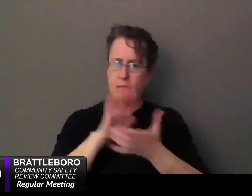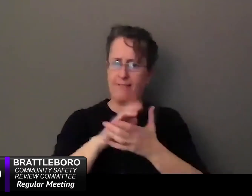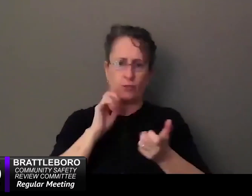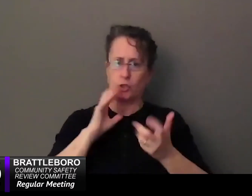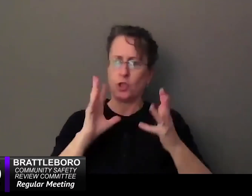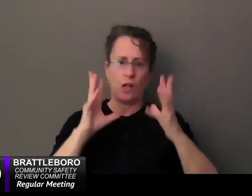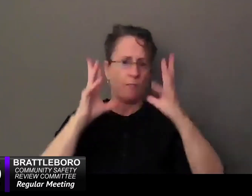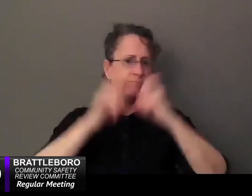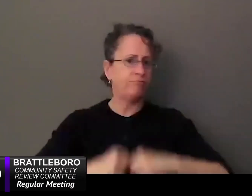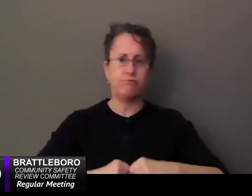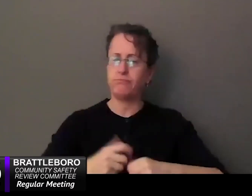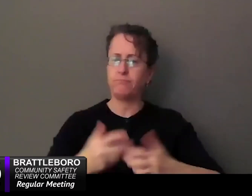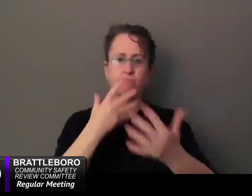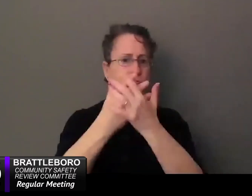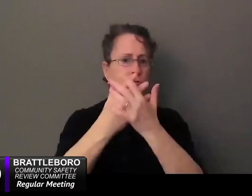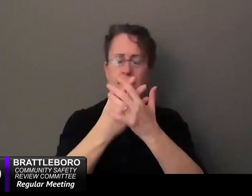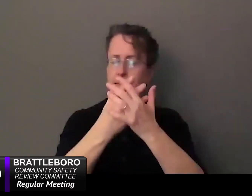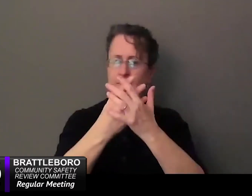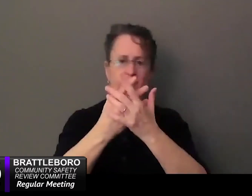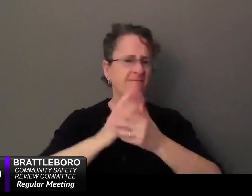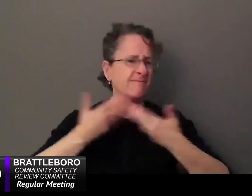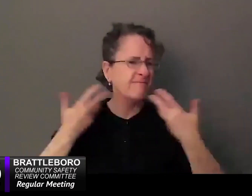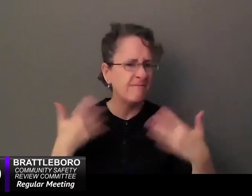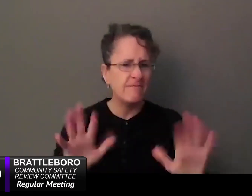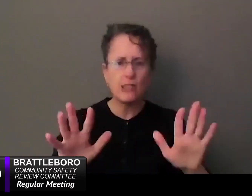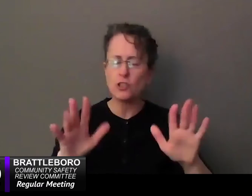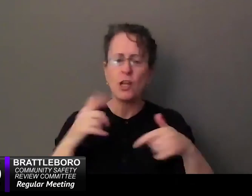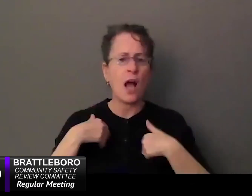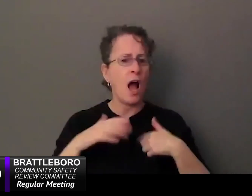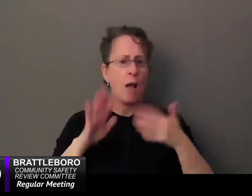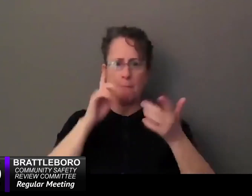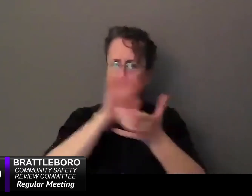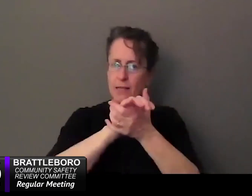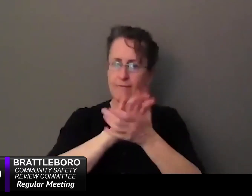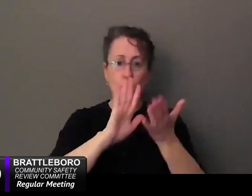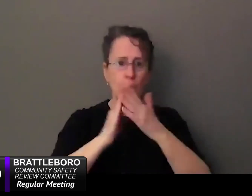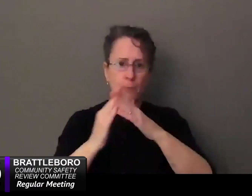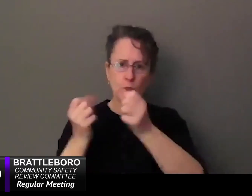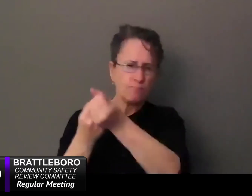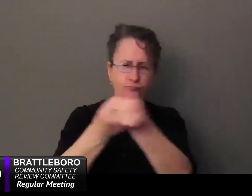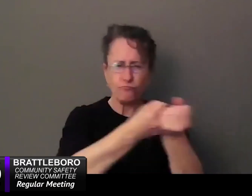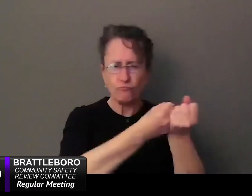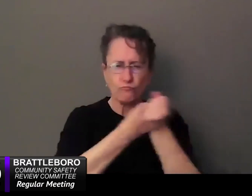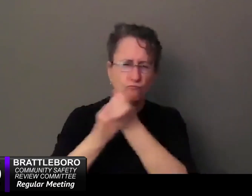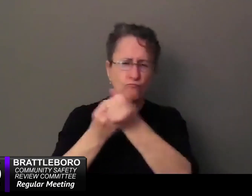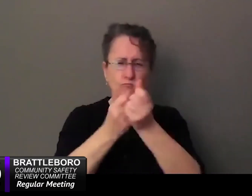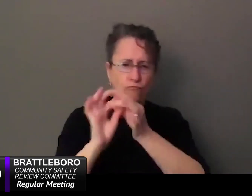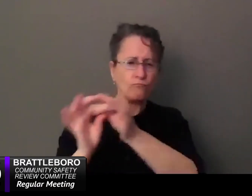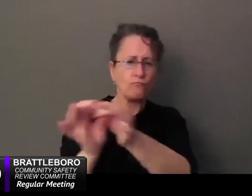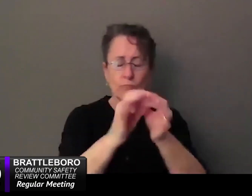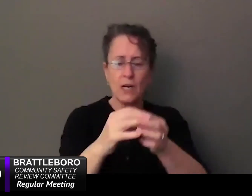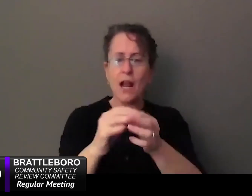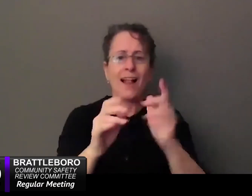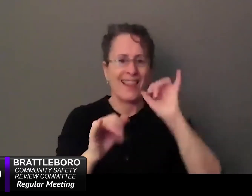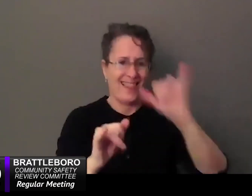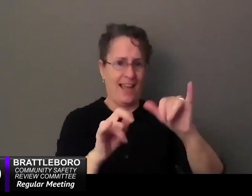believe in fostering community and strengthening our ties, and that's why I'm here.